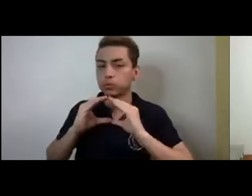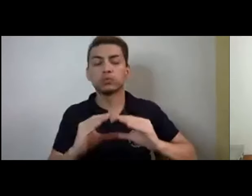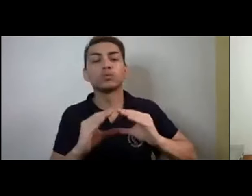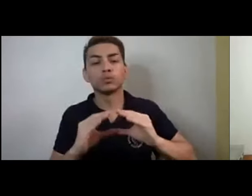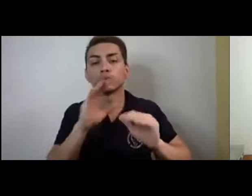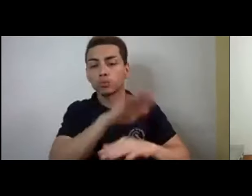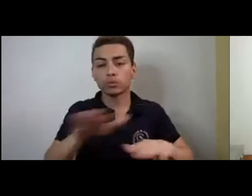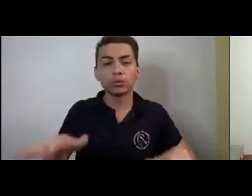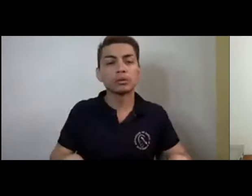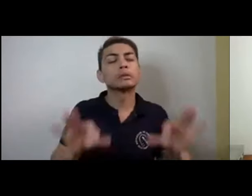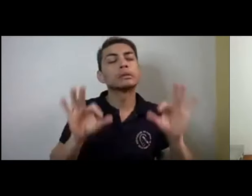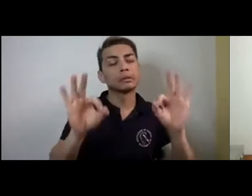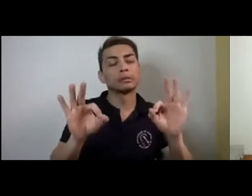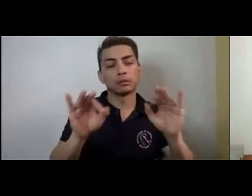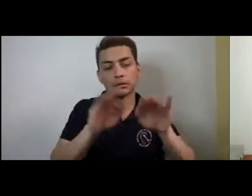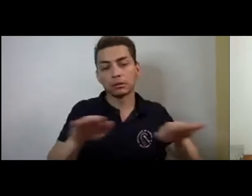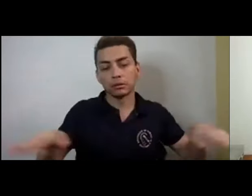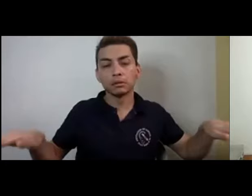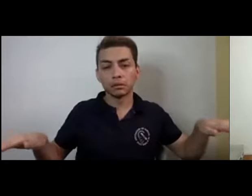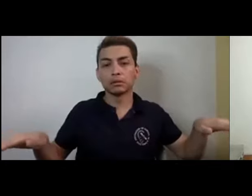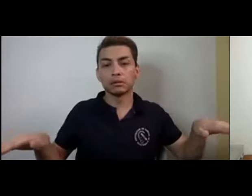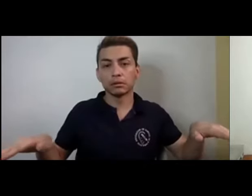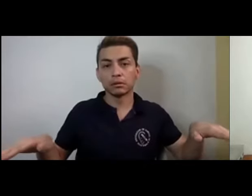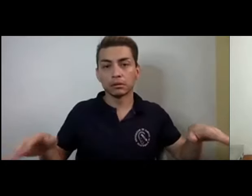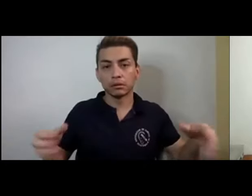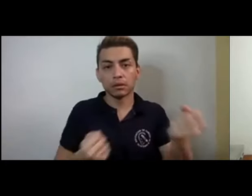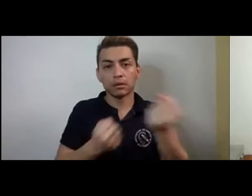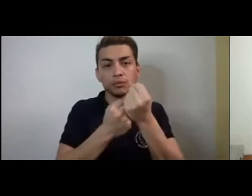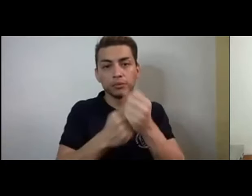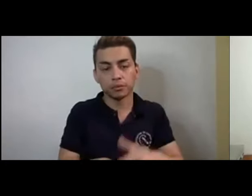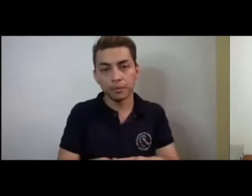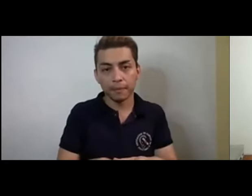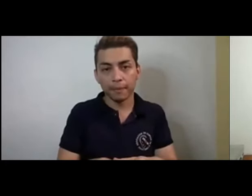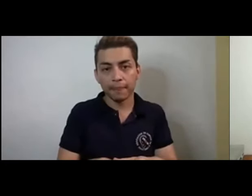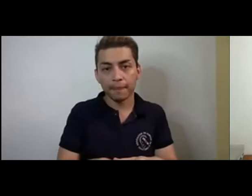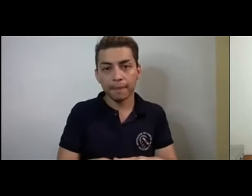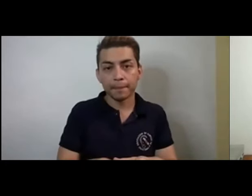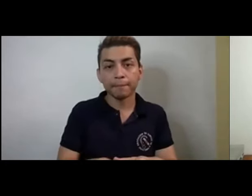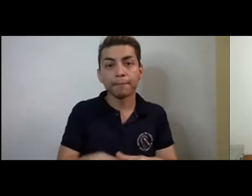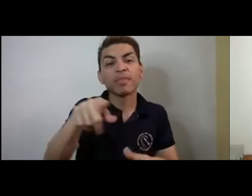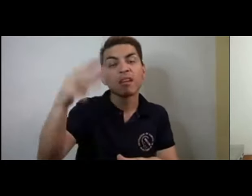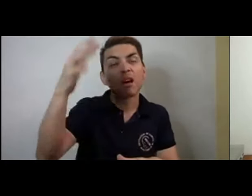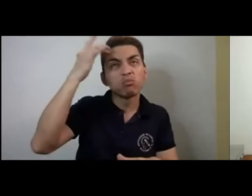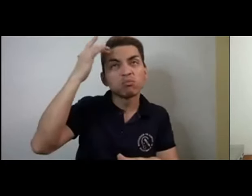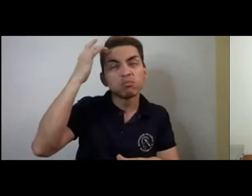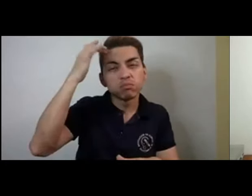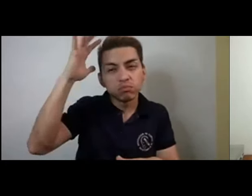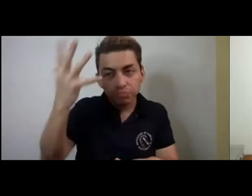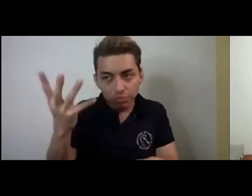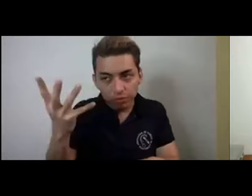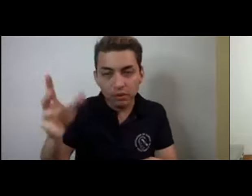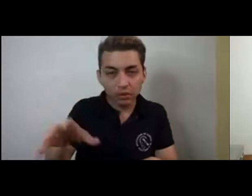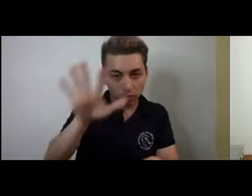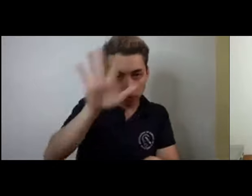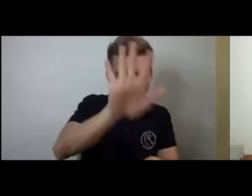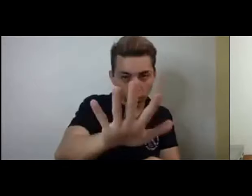for learners with special and varied needs. We further acknowledge that the Caribbean, like many